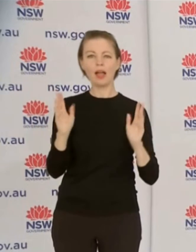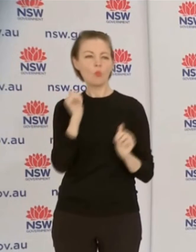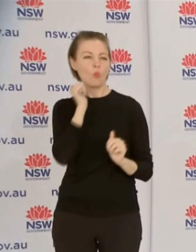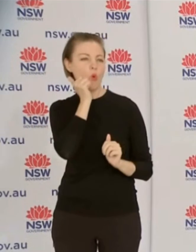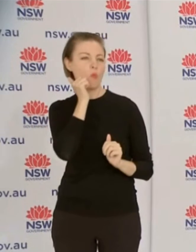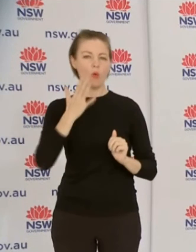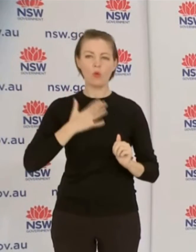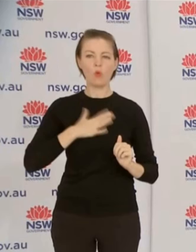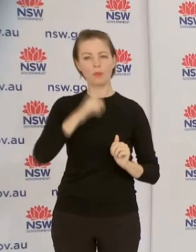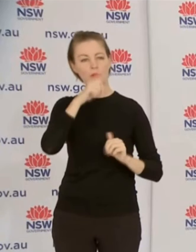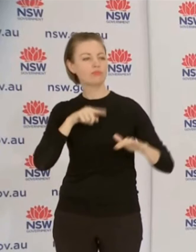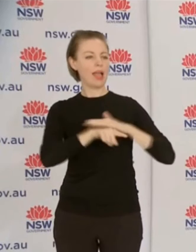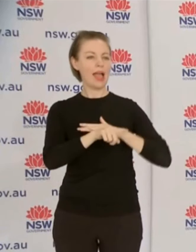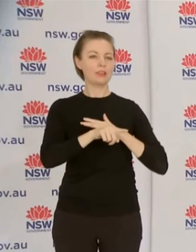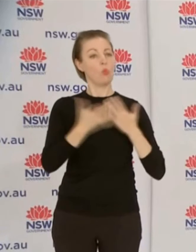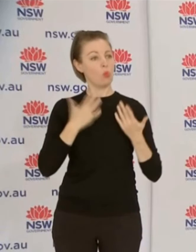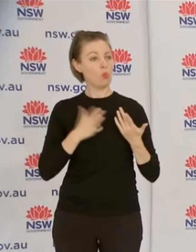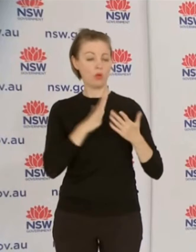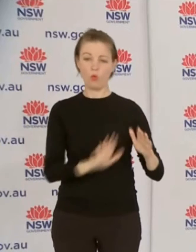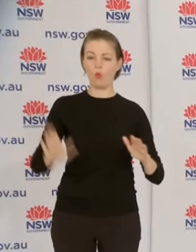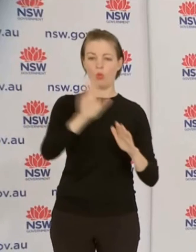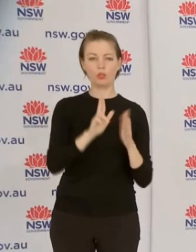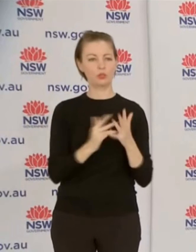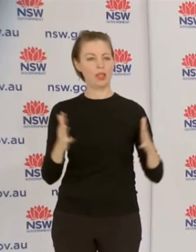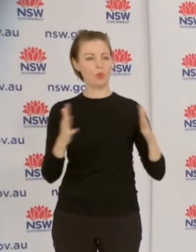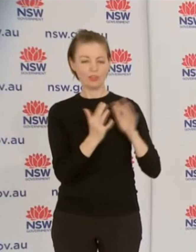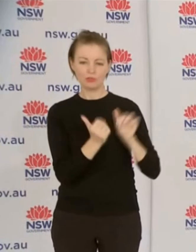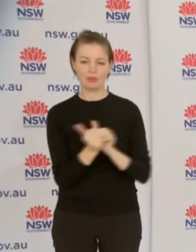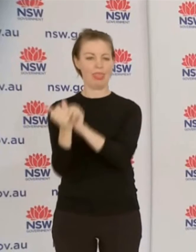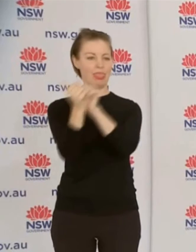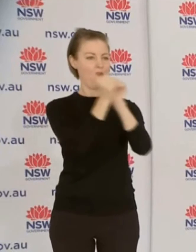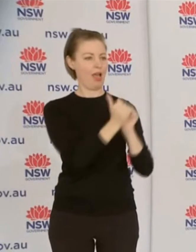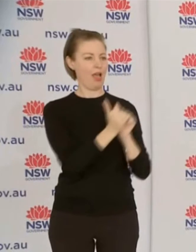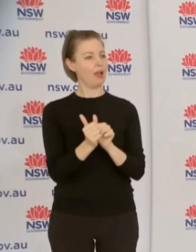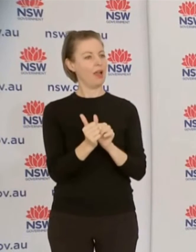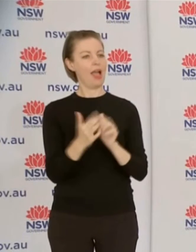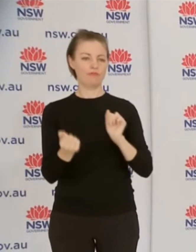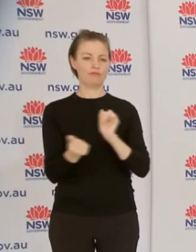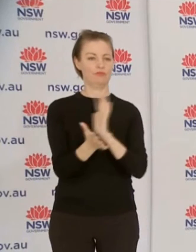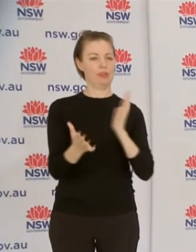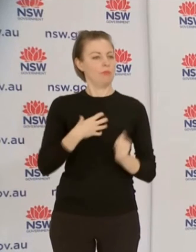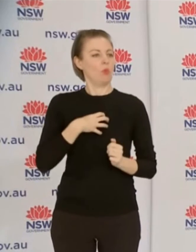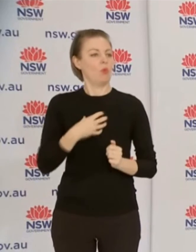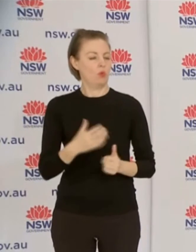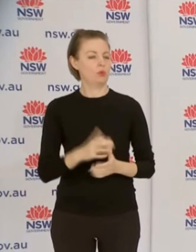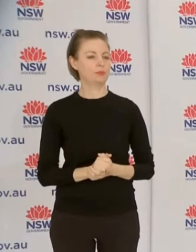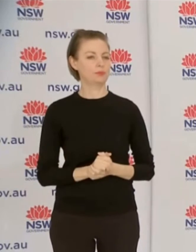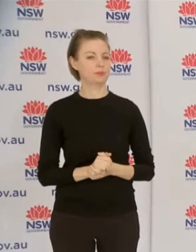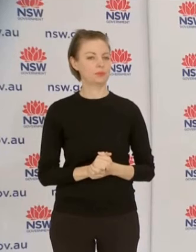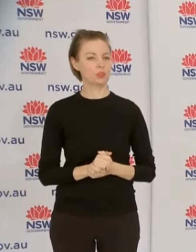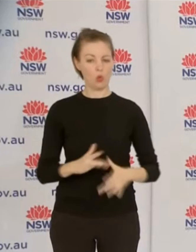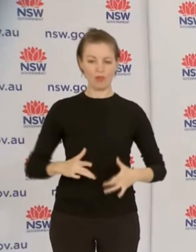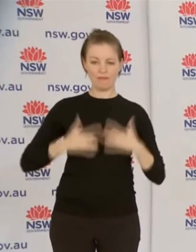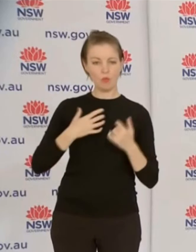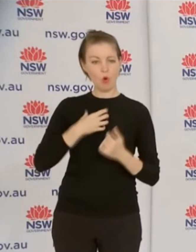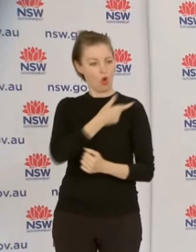in New South Wales to move forward together, and that's why I was very pleased to make that announcement. The other degree of confidence that it gives us is many of